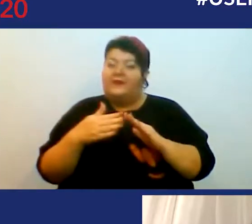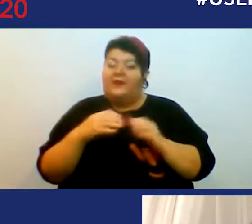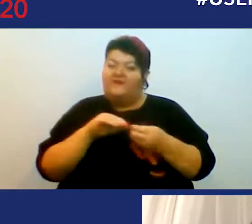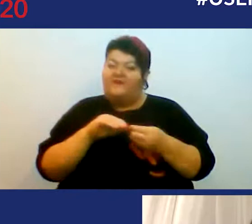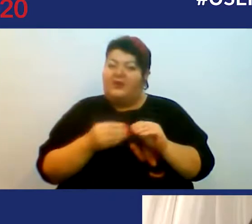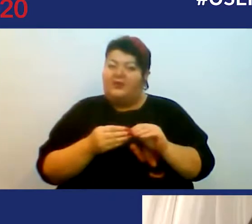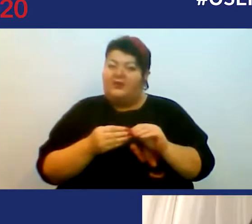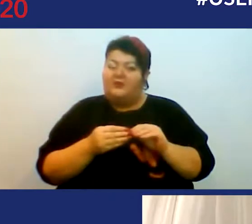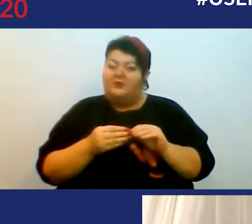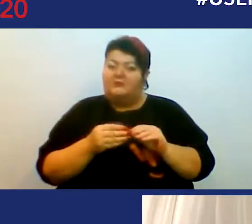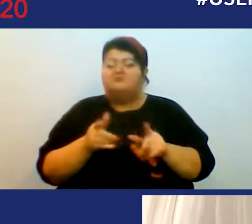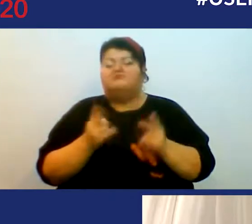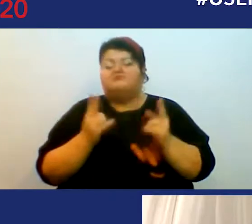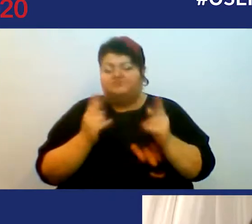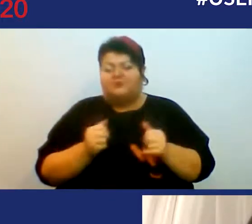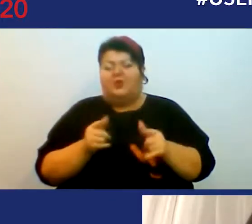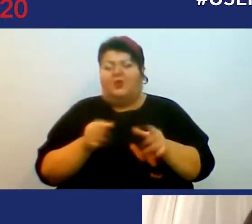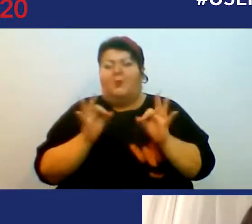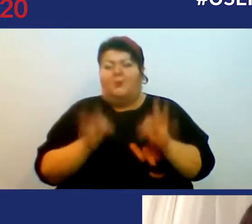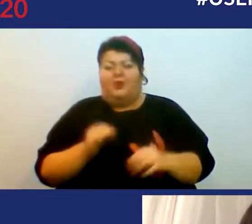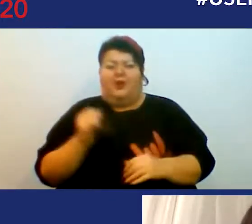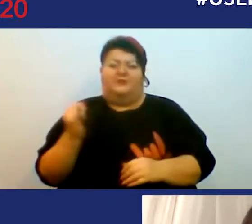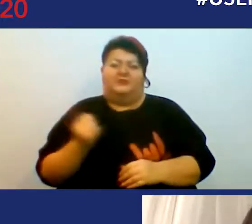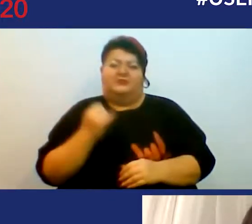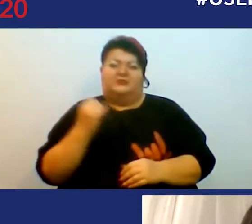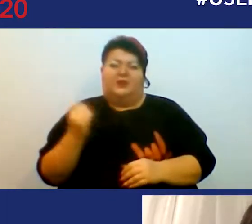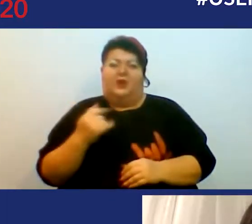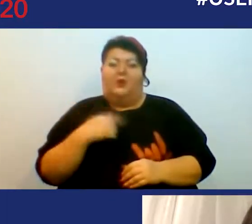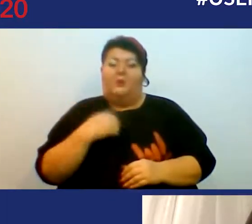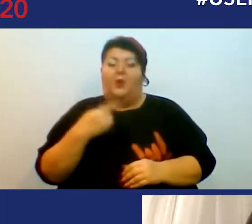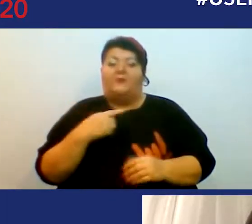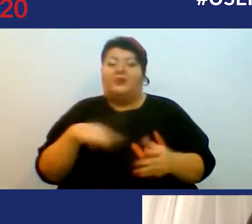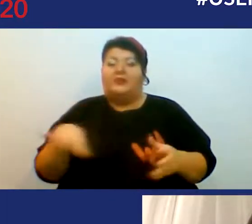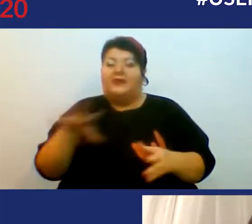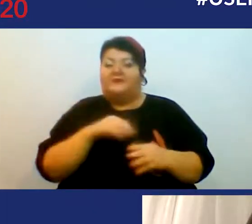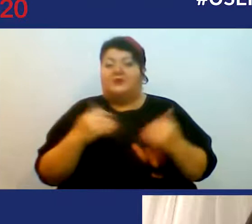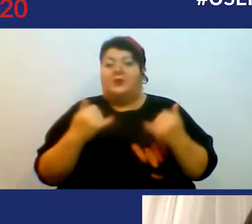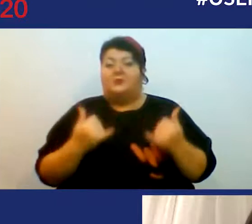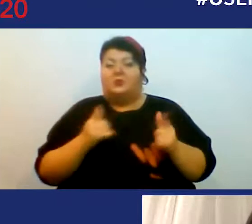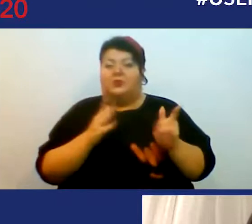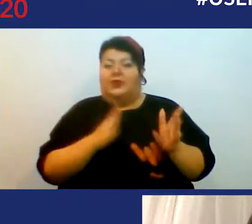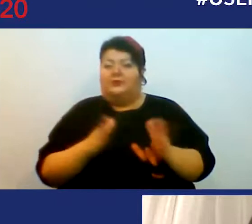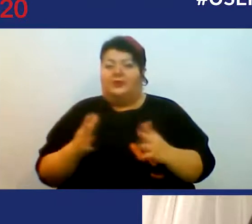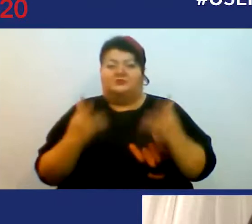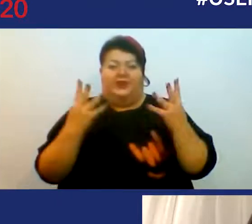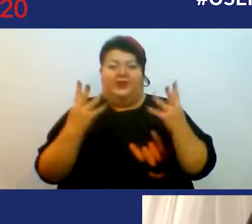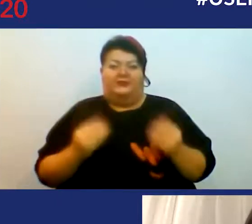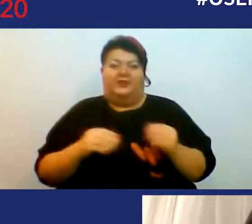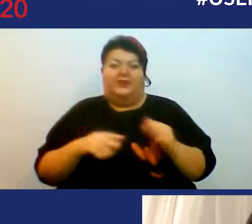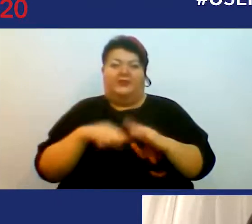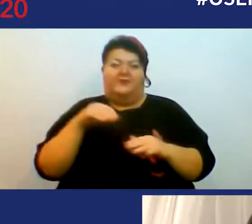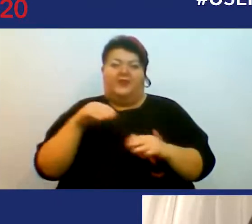really interesting. We've been telling everyone today that today's not just election day, we've been using the phrase today's the last day of